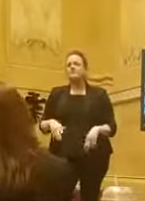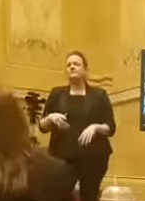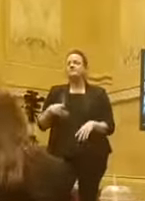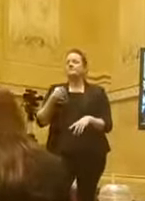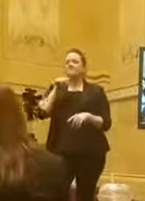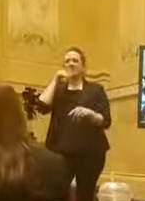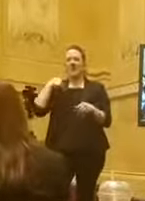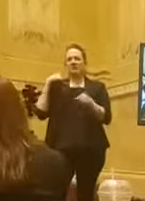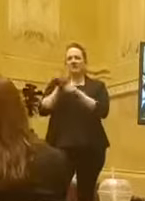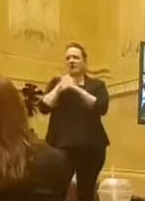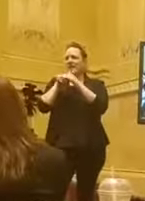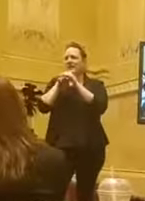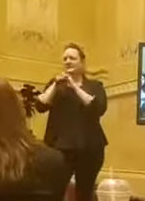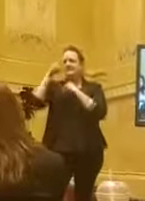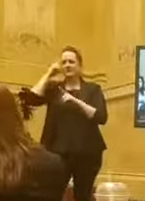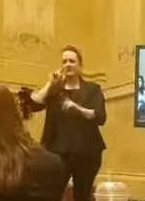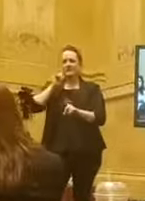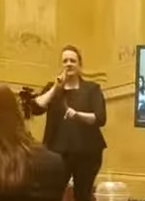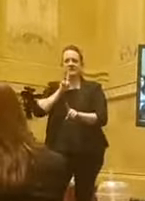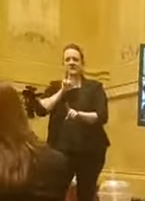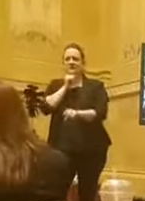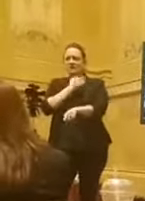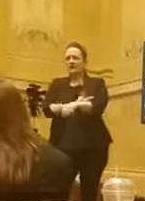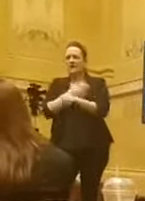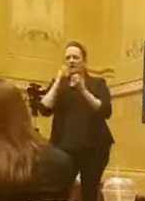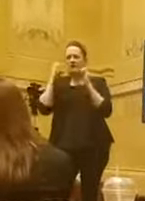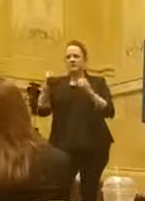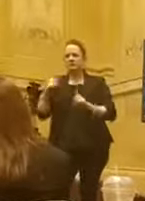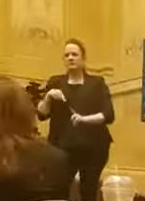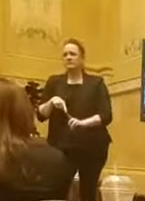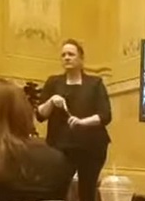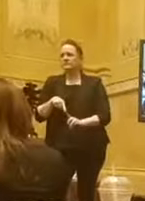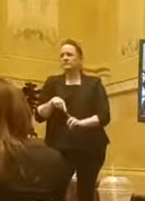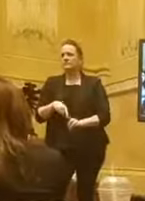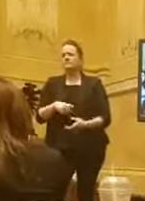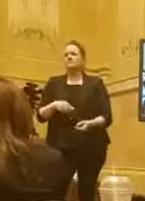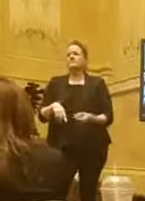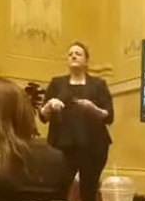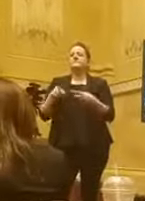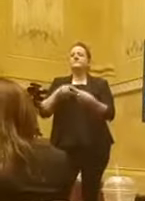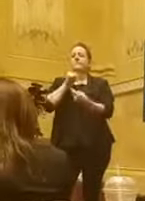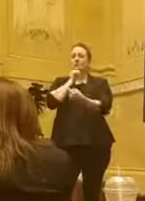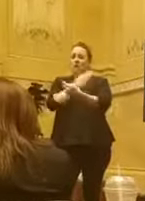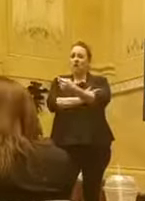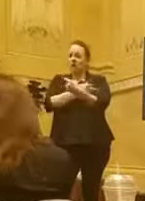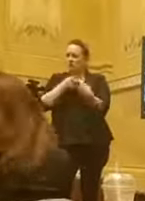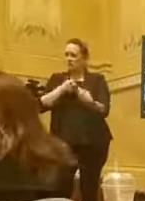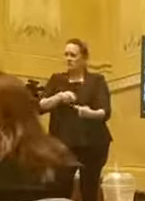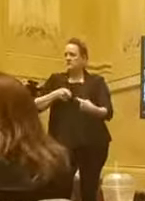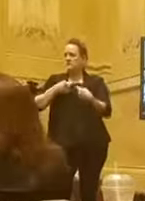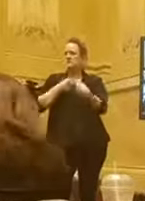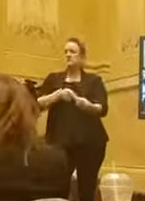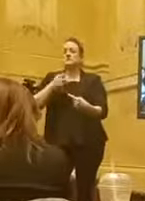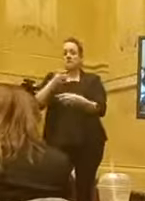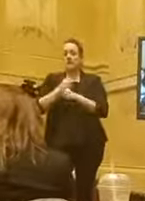They don't have access to their education right now. My oldest, she's been struggling with getting